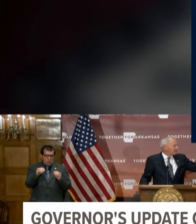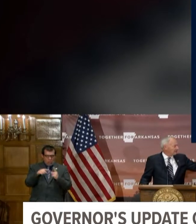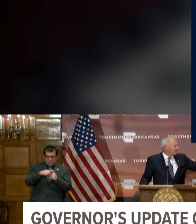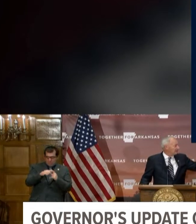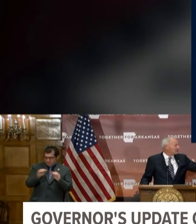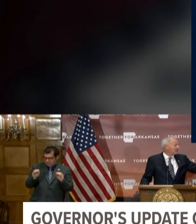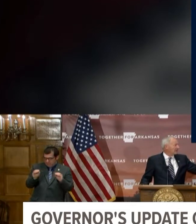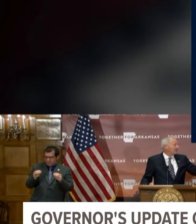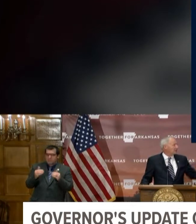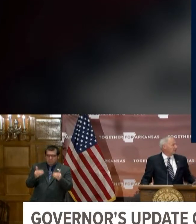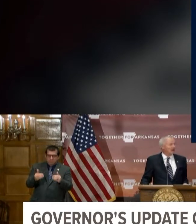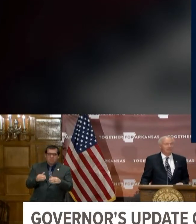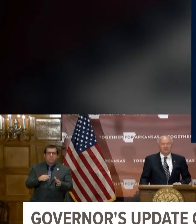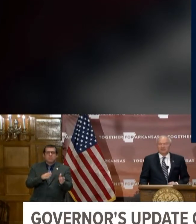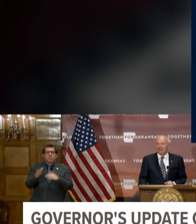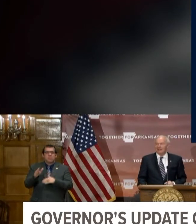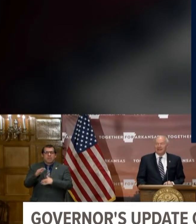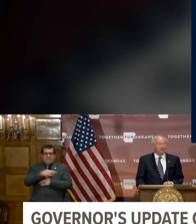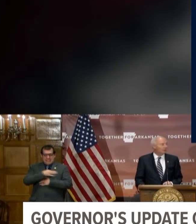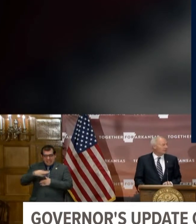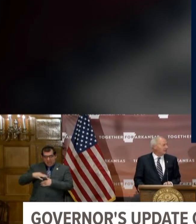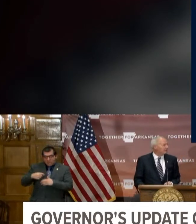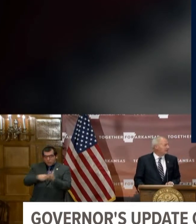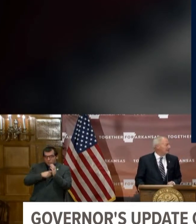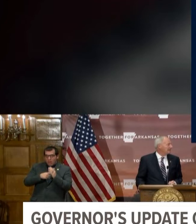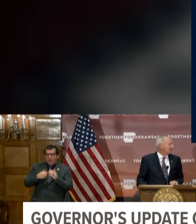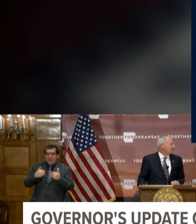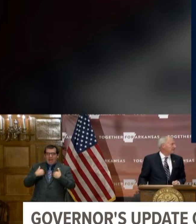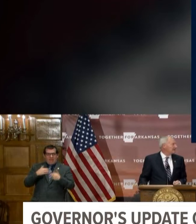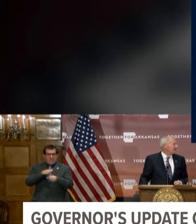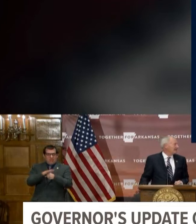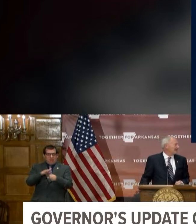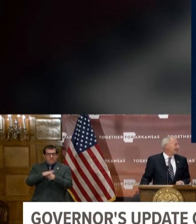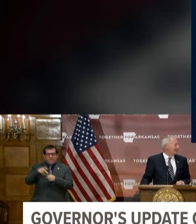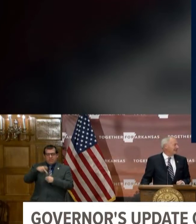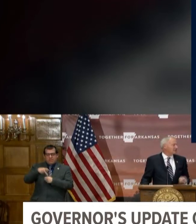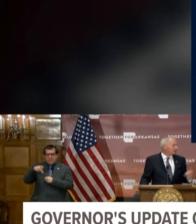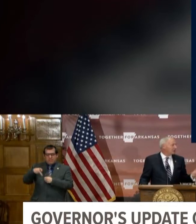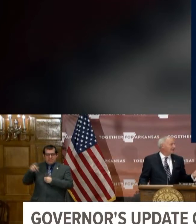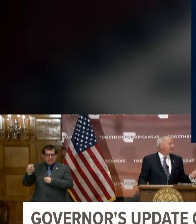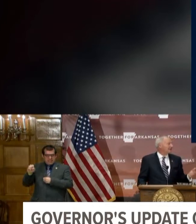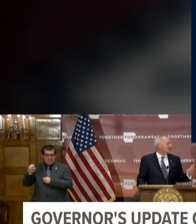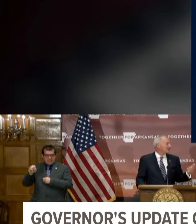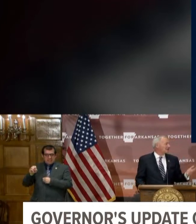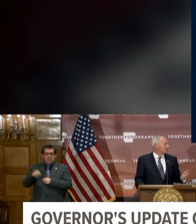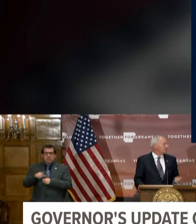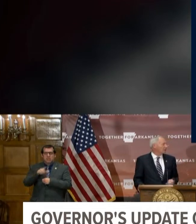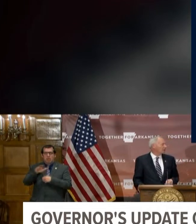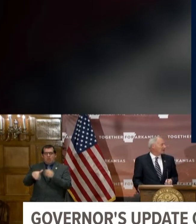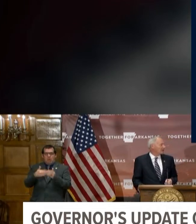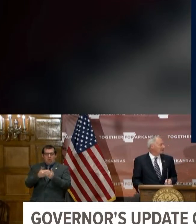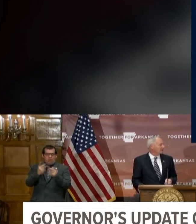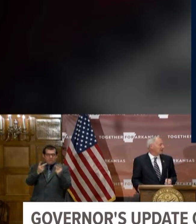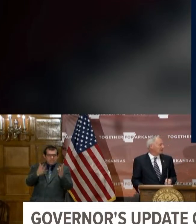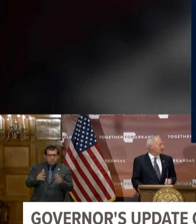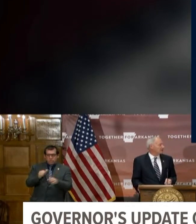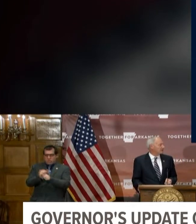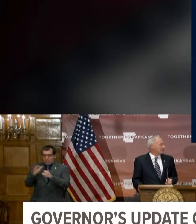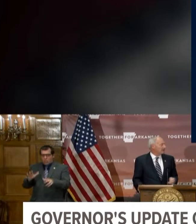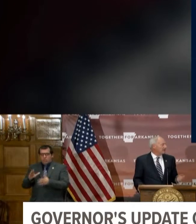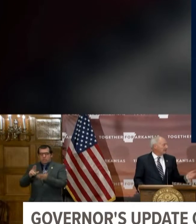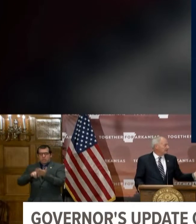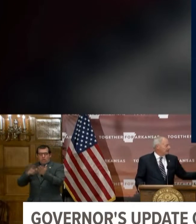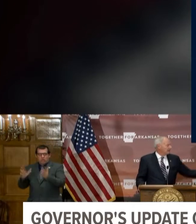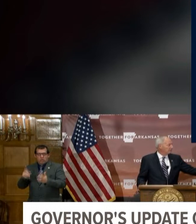cases. They meet all staffing requirements. They have adequate PPE. They screen their visitors, employees, and